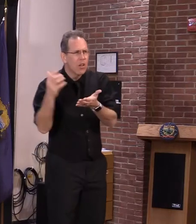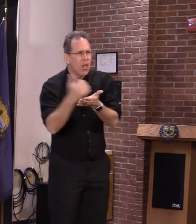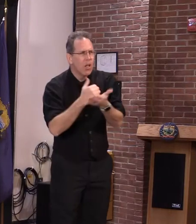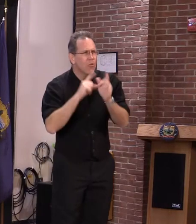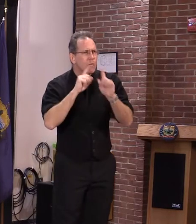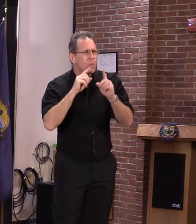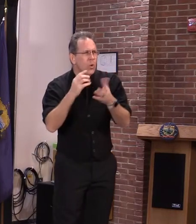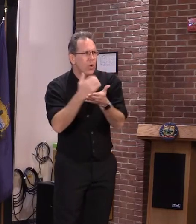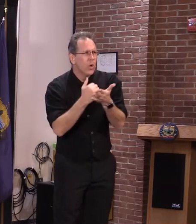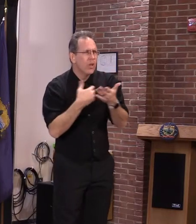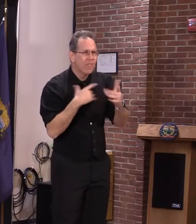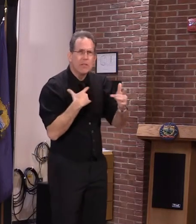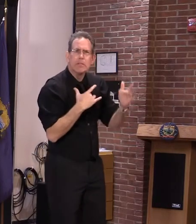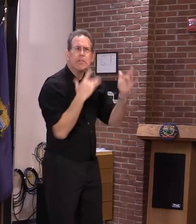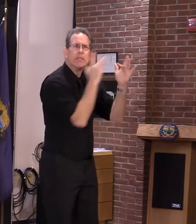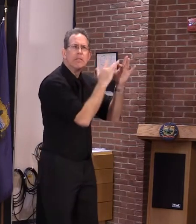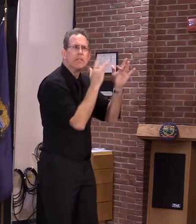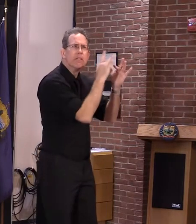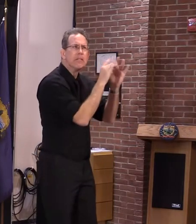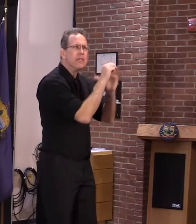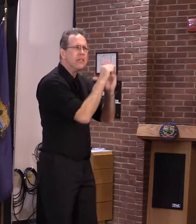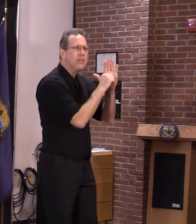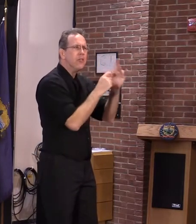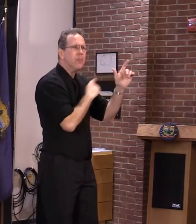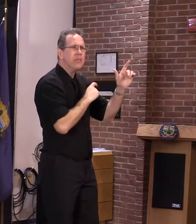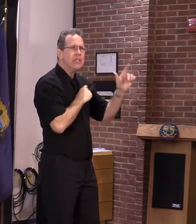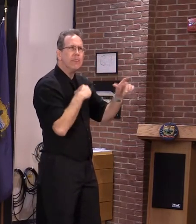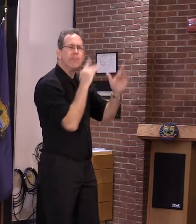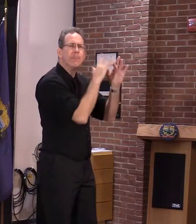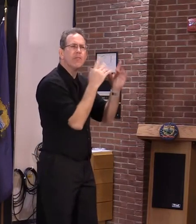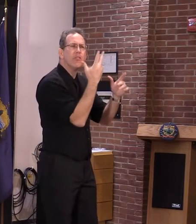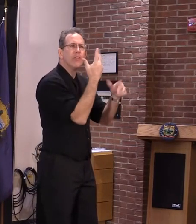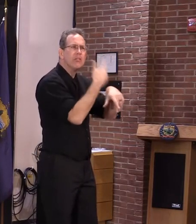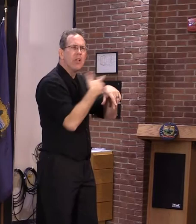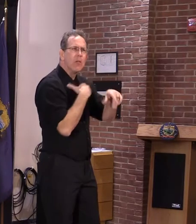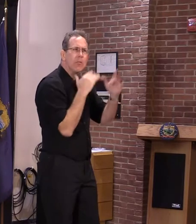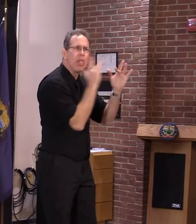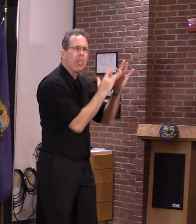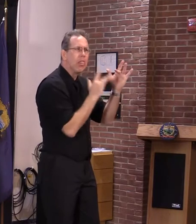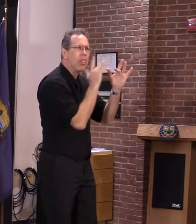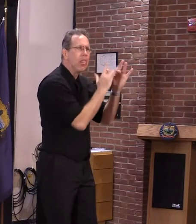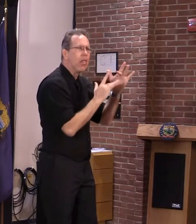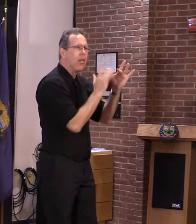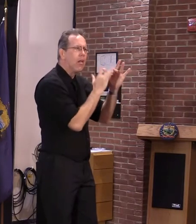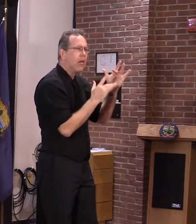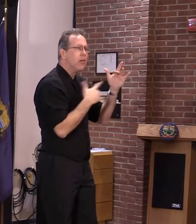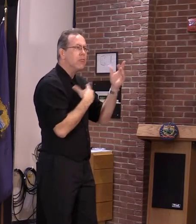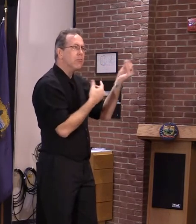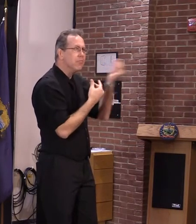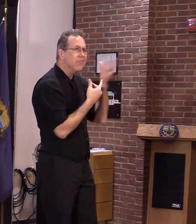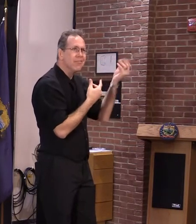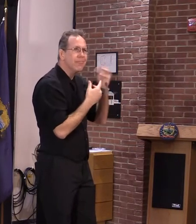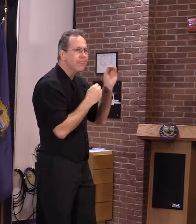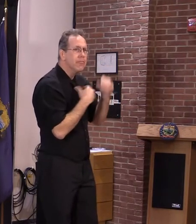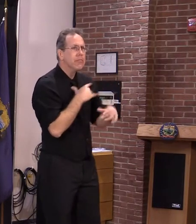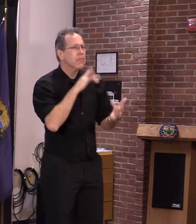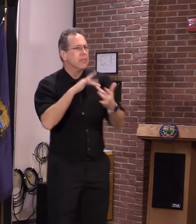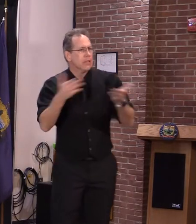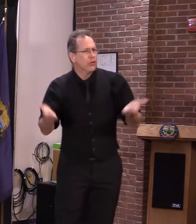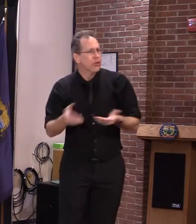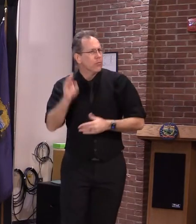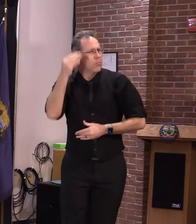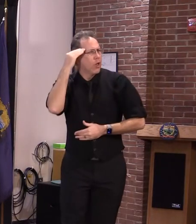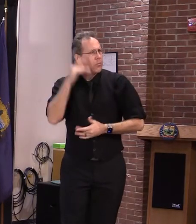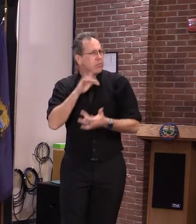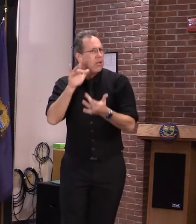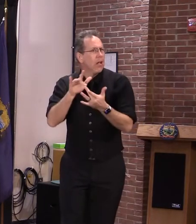the Action Barracks and then once in Montpelier just to find out if there was any update on the status and received